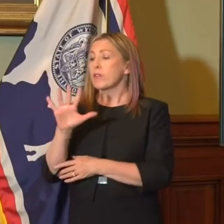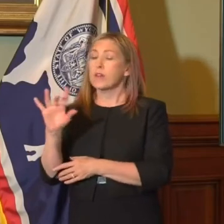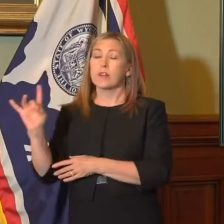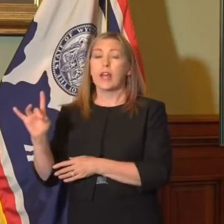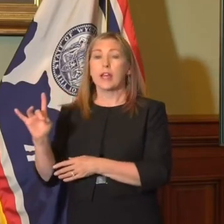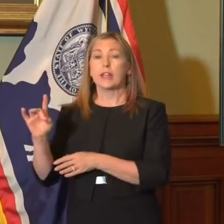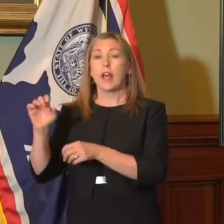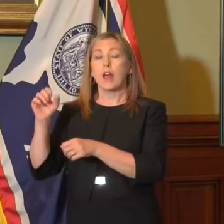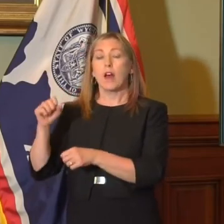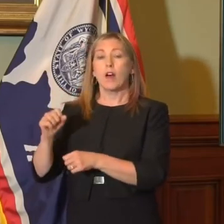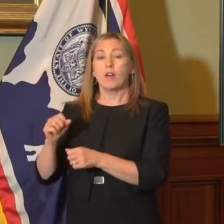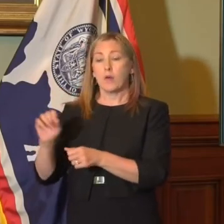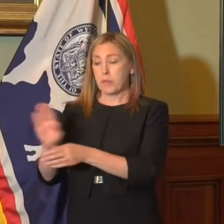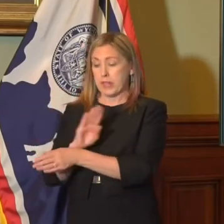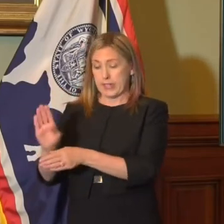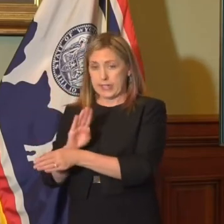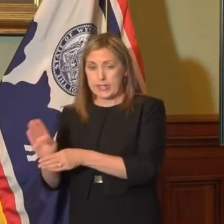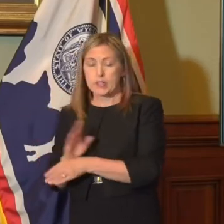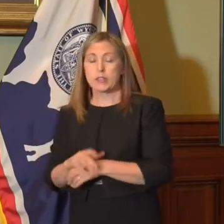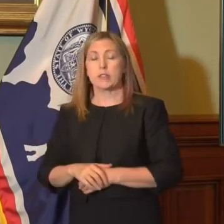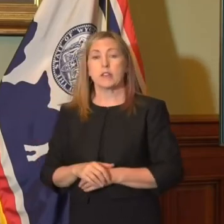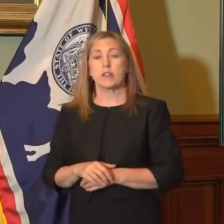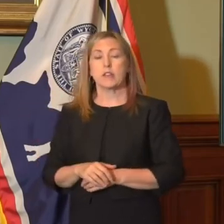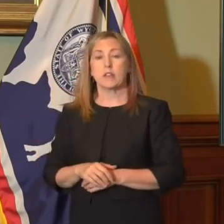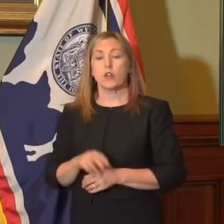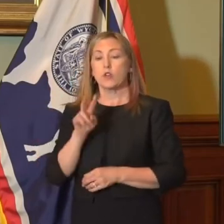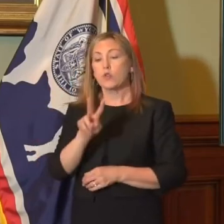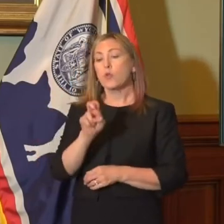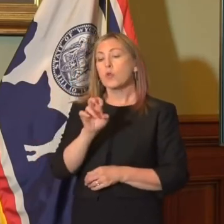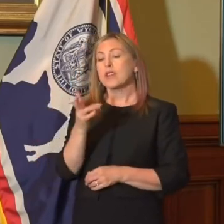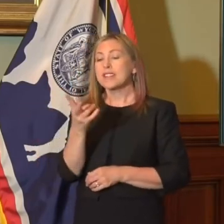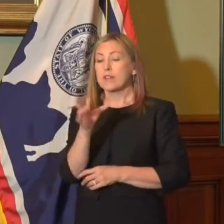20,558 employers. There are